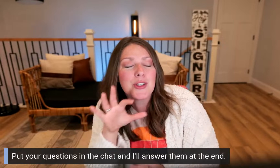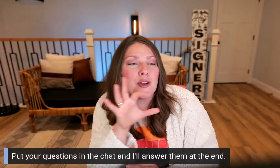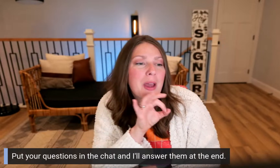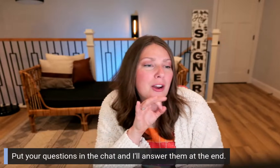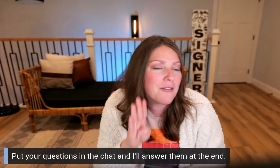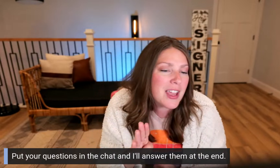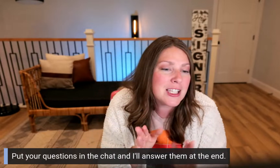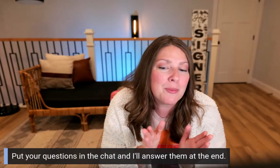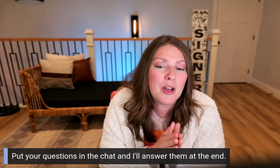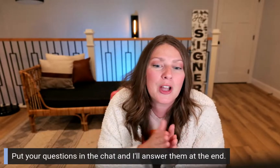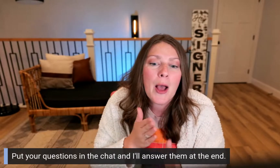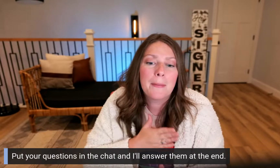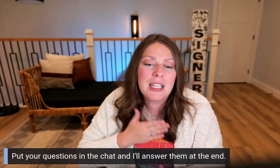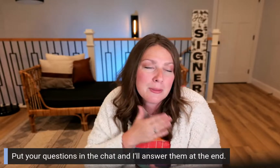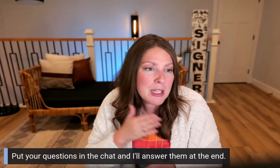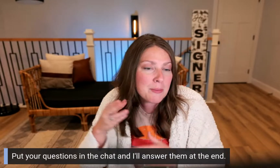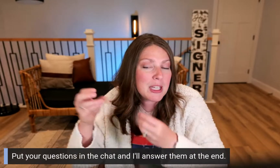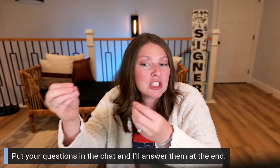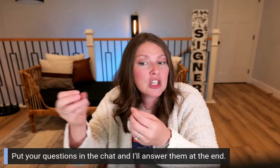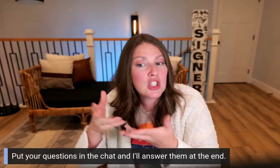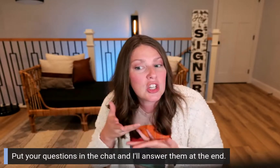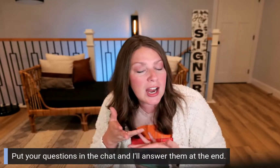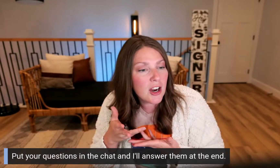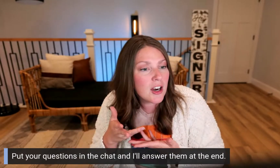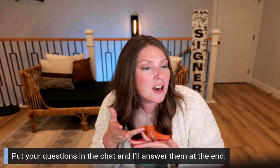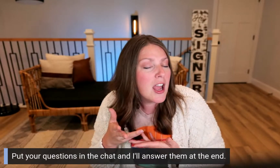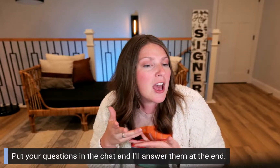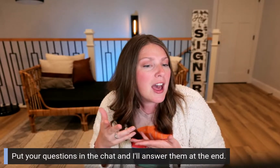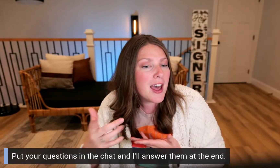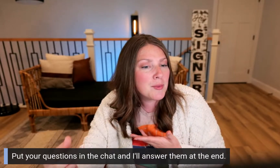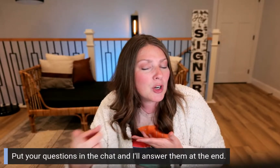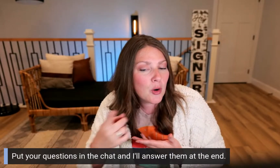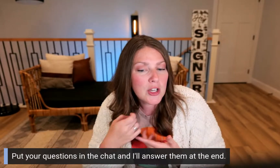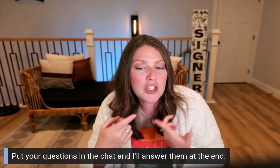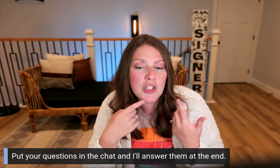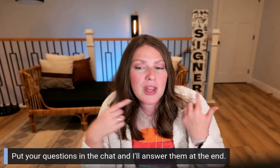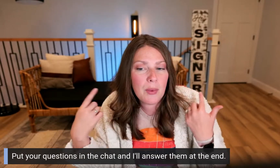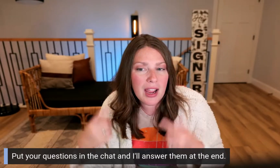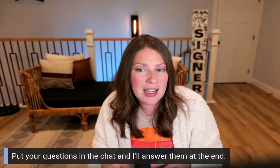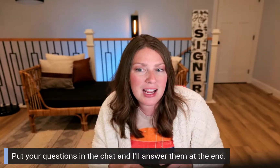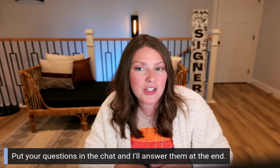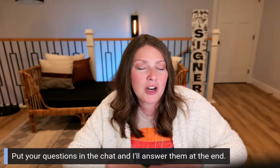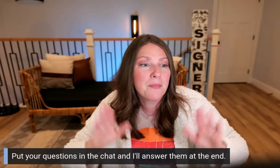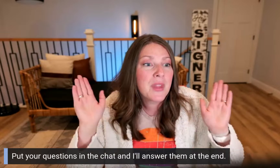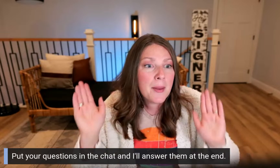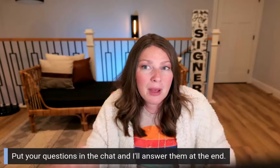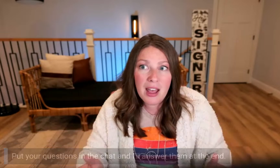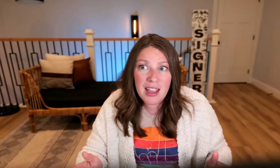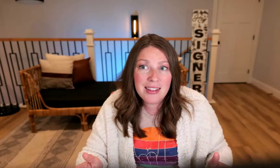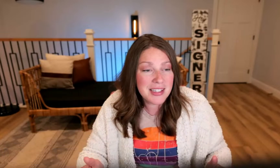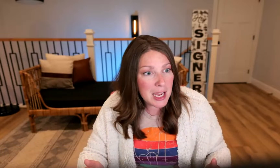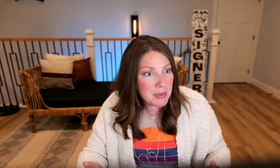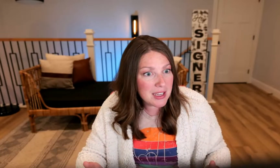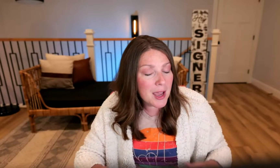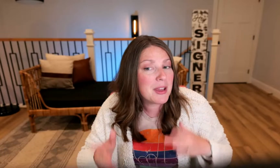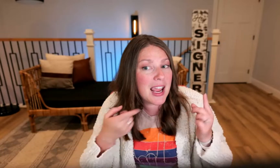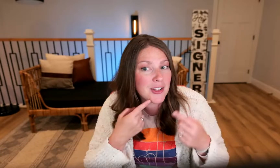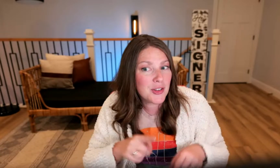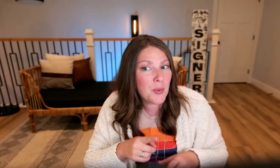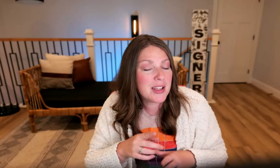YouTube and on Facebook, please, please, please share your questions so that way I can answer them. But in the time being, I'm going to answer the ones that